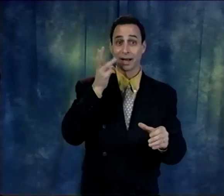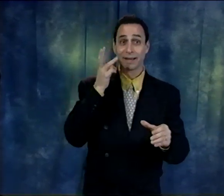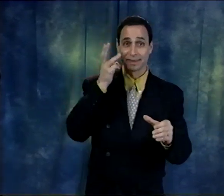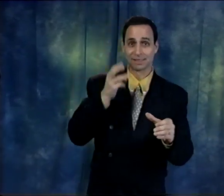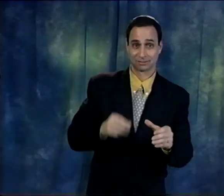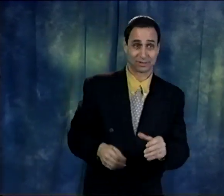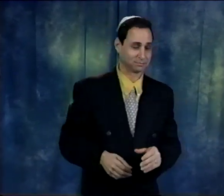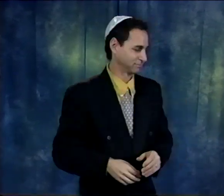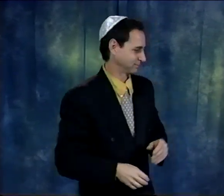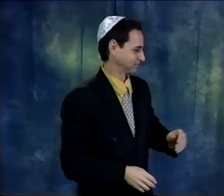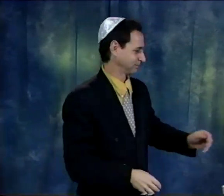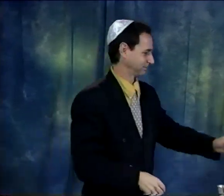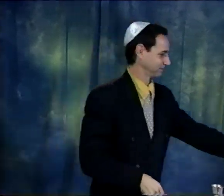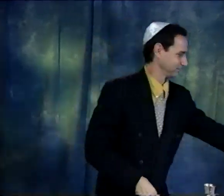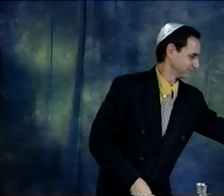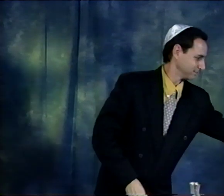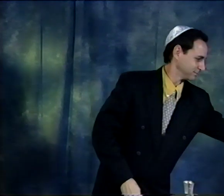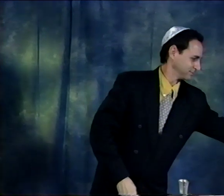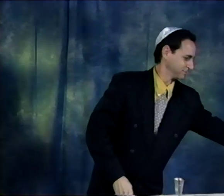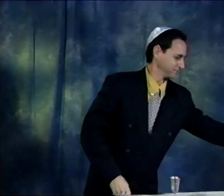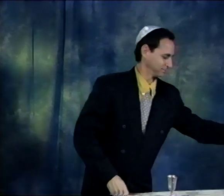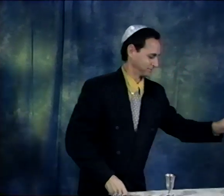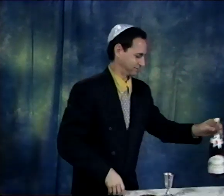up your glass of wine.